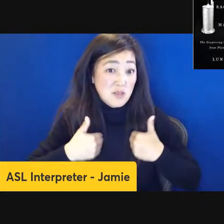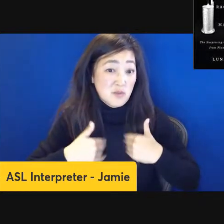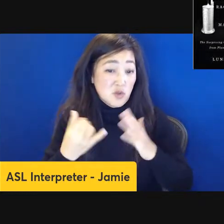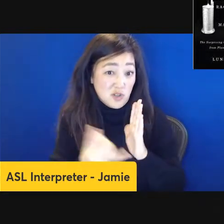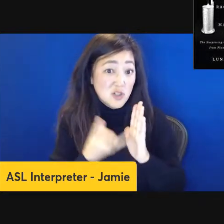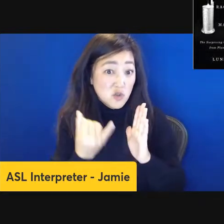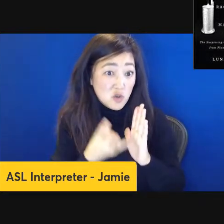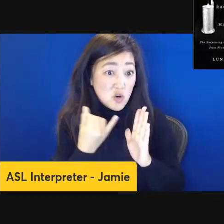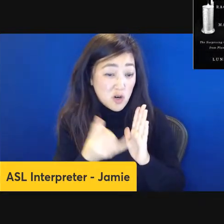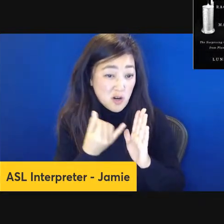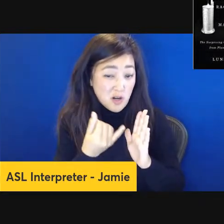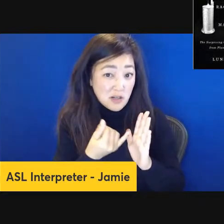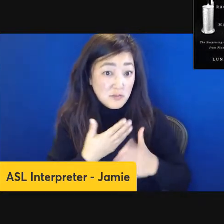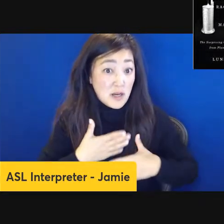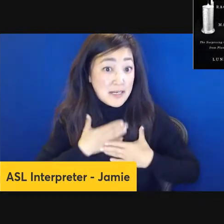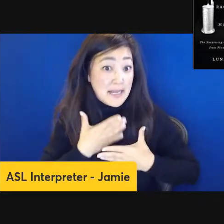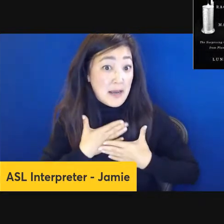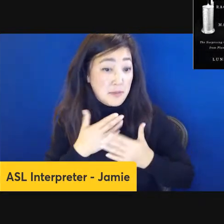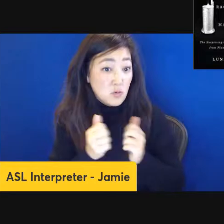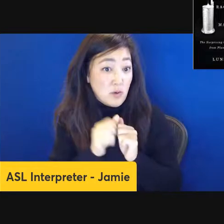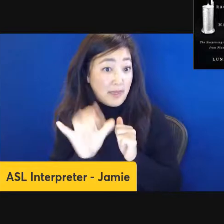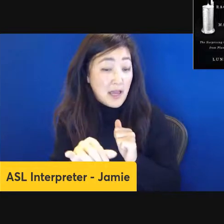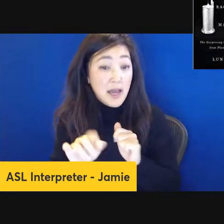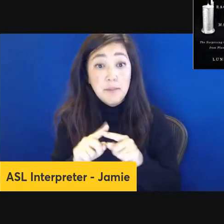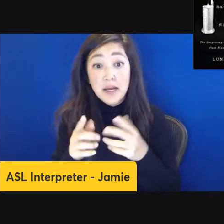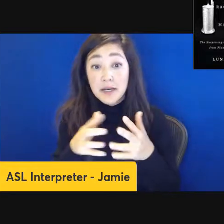with. But American journals